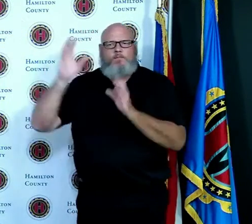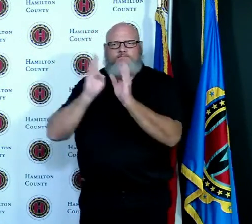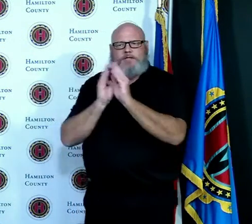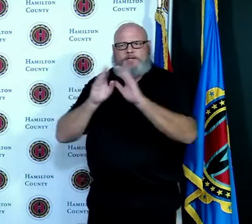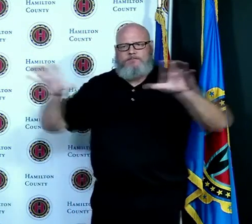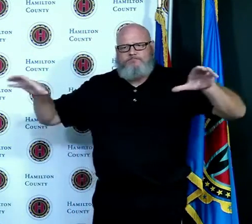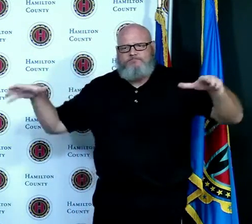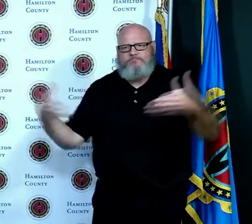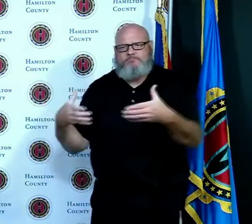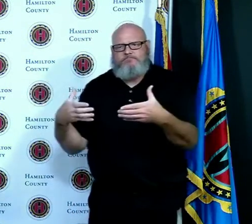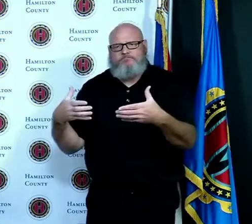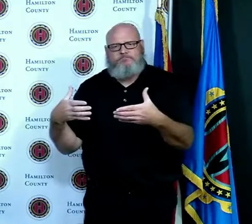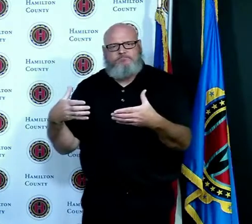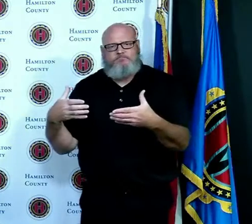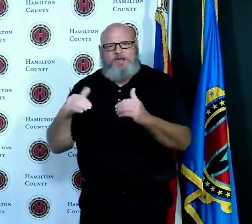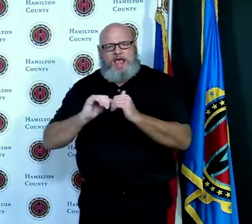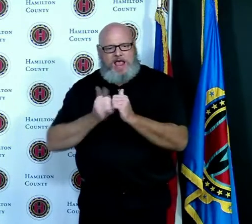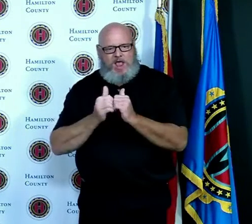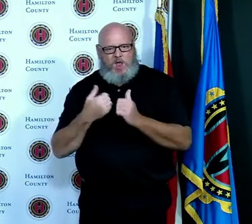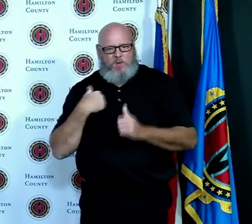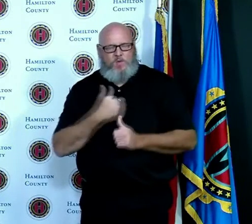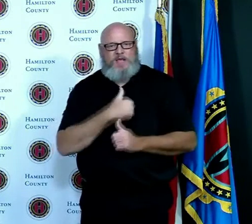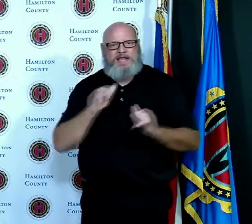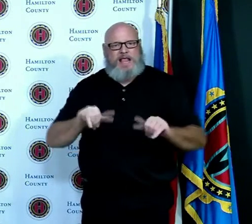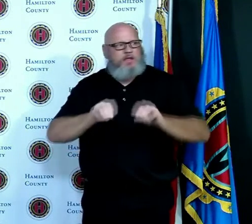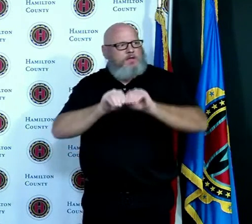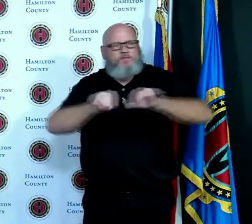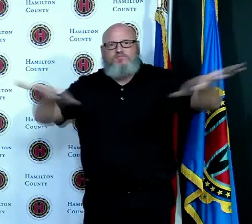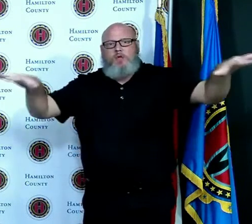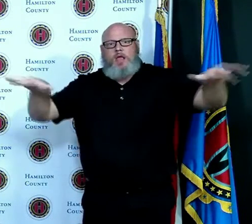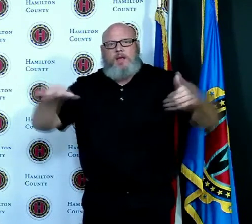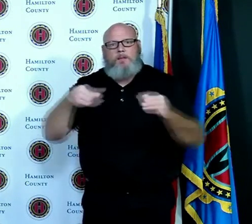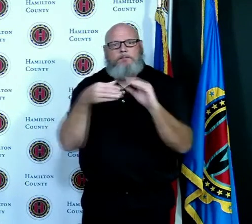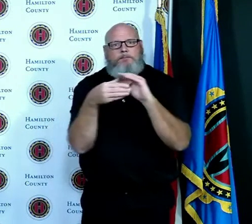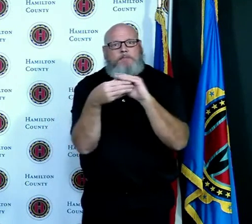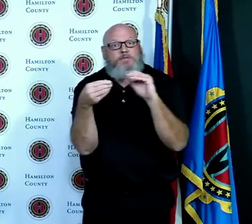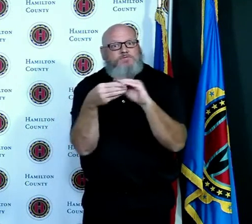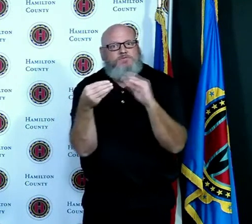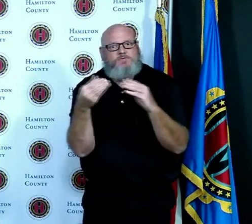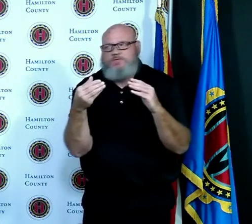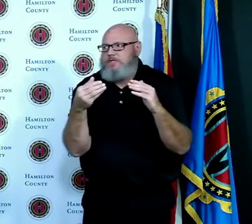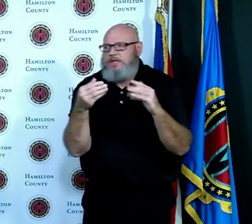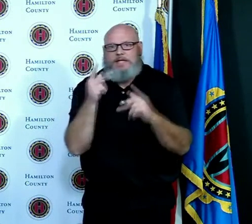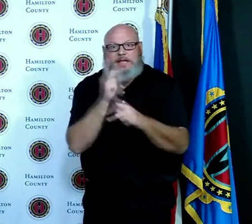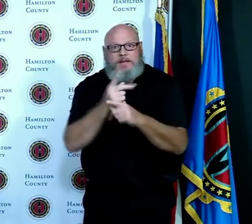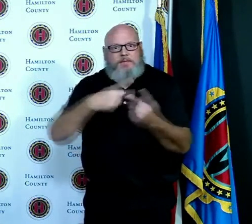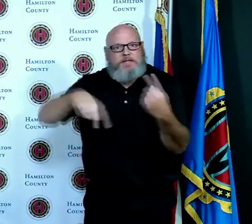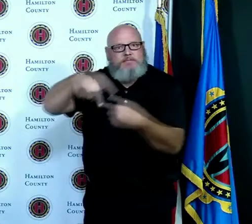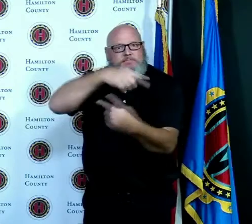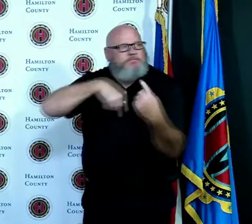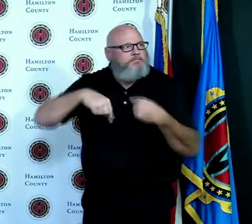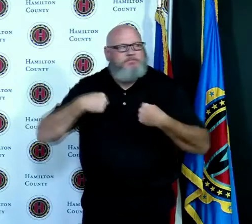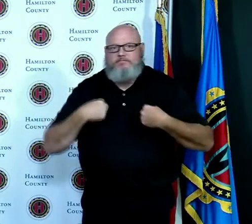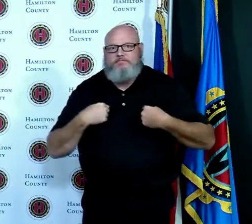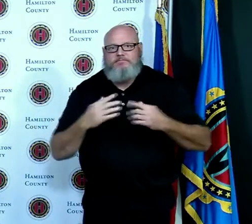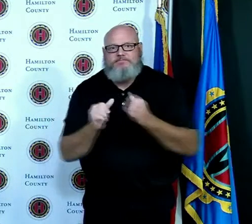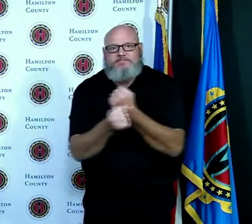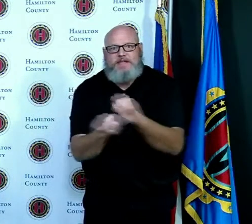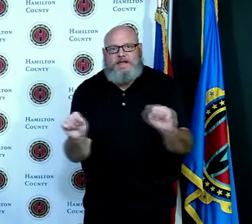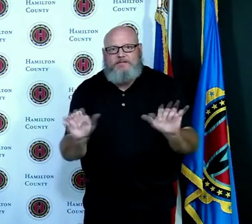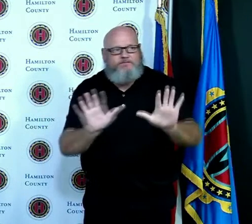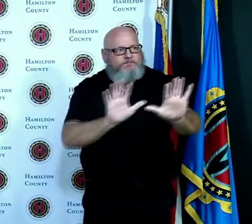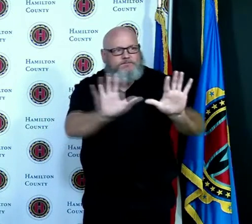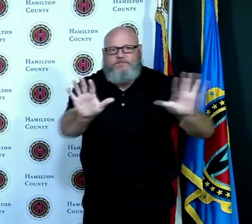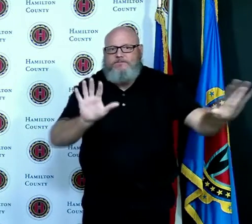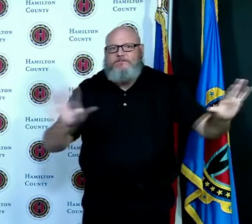about the challenges and the dangers, really, of COVID-19 as people move indoors. But we recognize that we